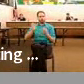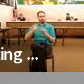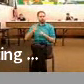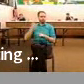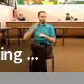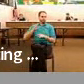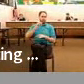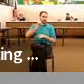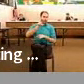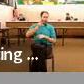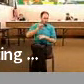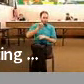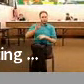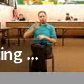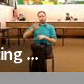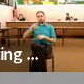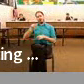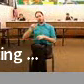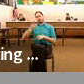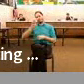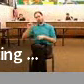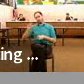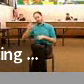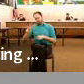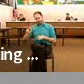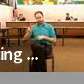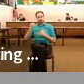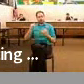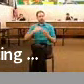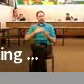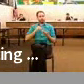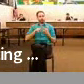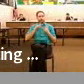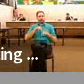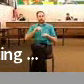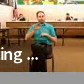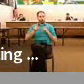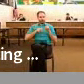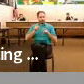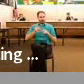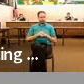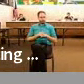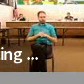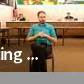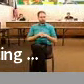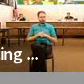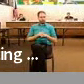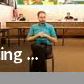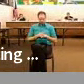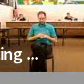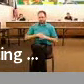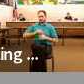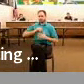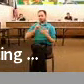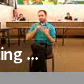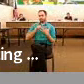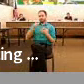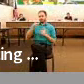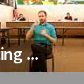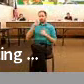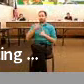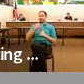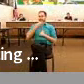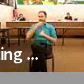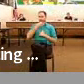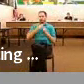either Bar Louie or Bugaboo Creek. So with that, I'd be happy to answer any questions that you have. So while I'll note that he may be an